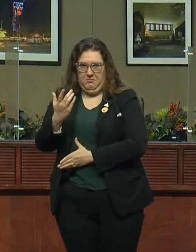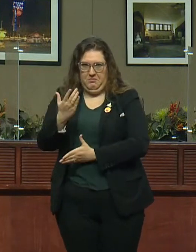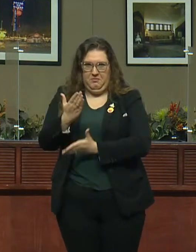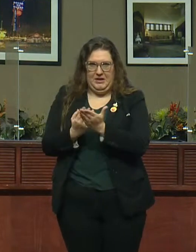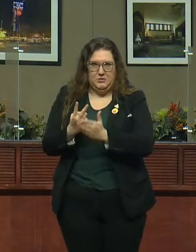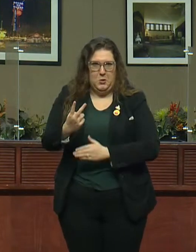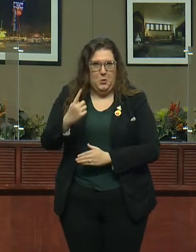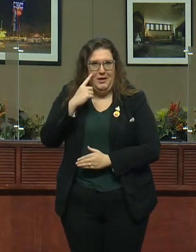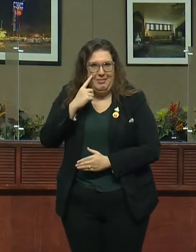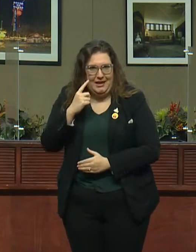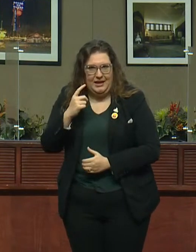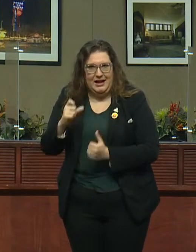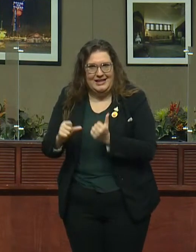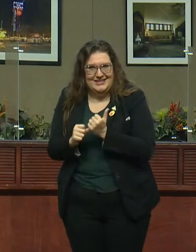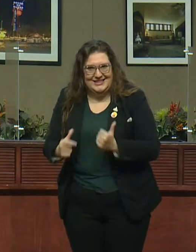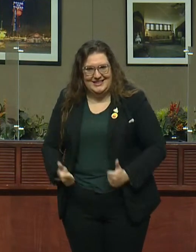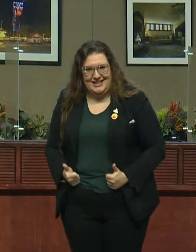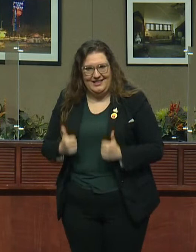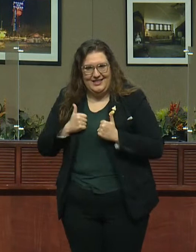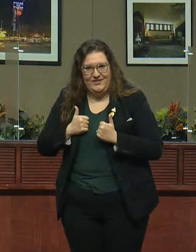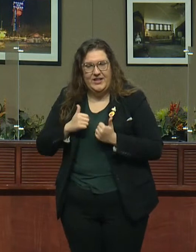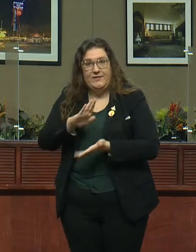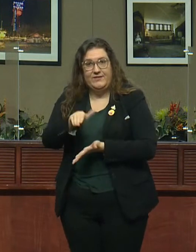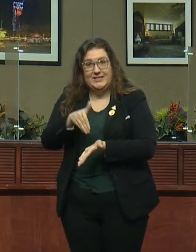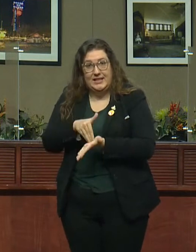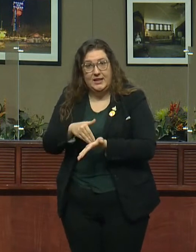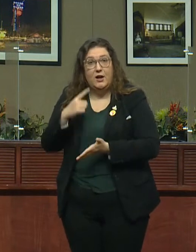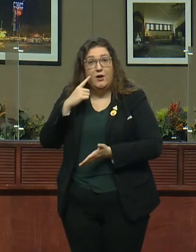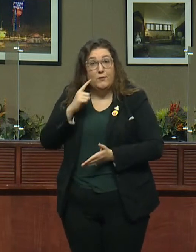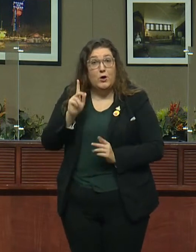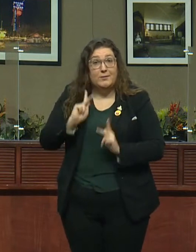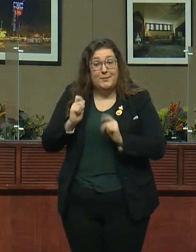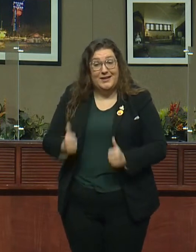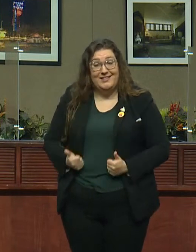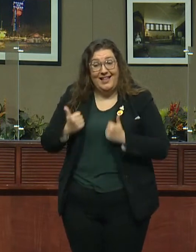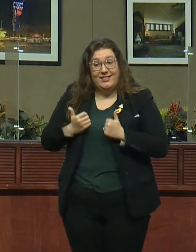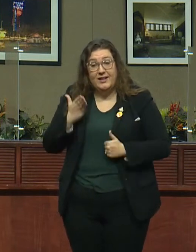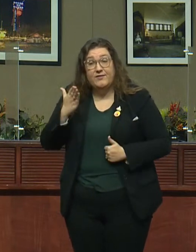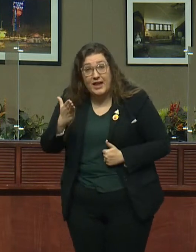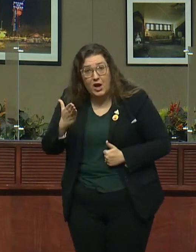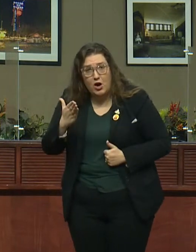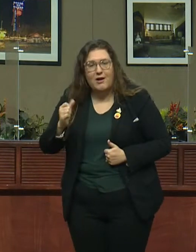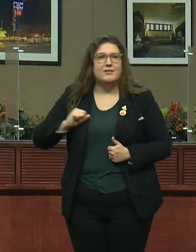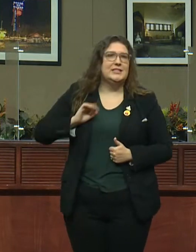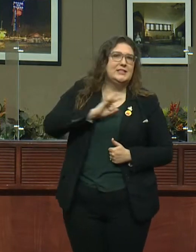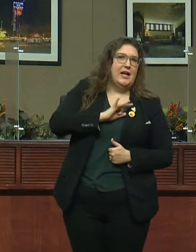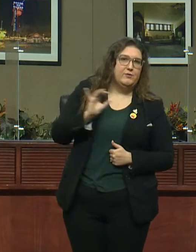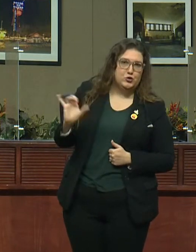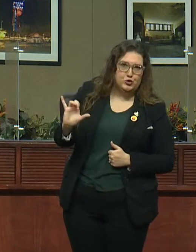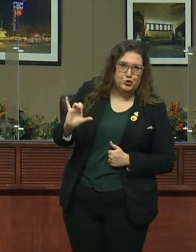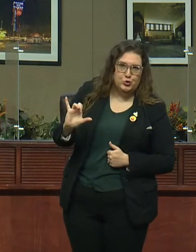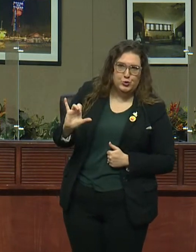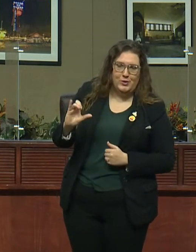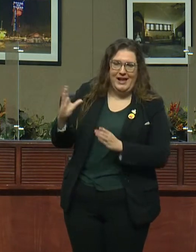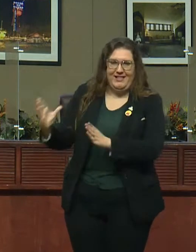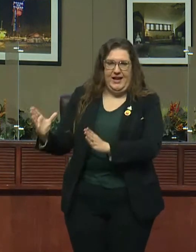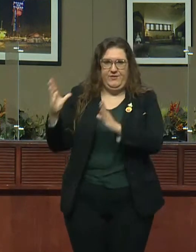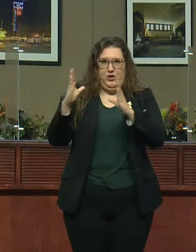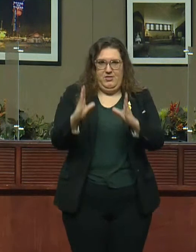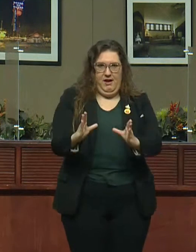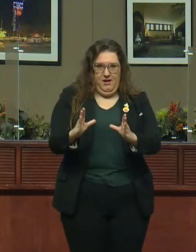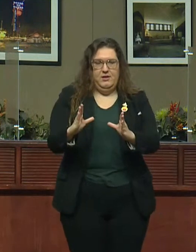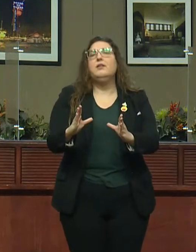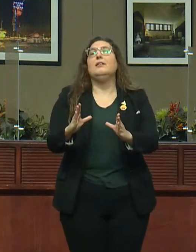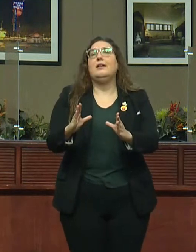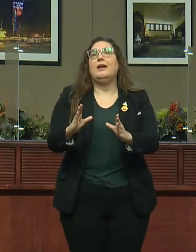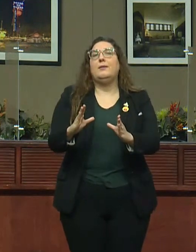for residents and staff because the high mortality rate that we have in those areas. Probably after that, it will come